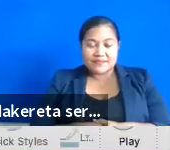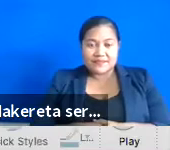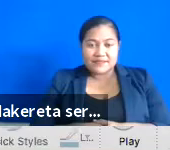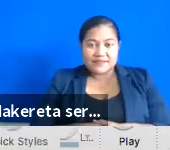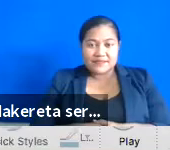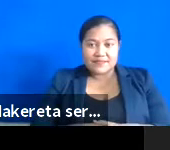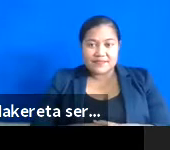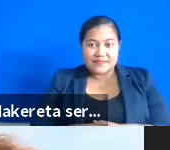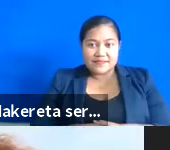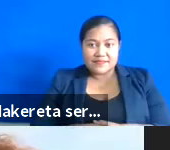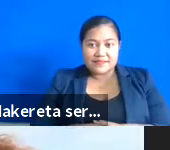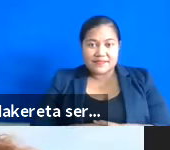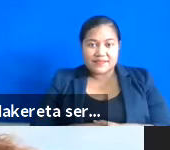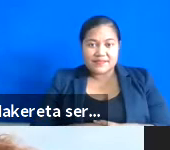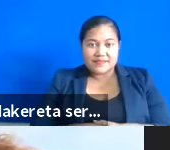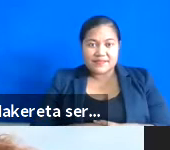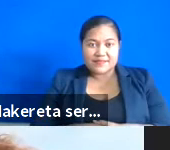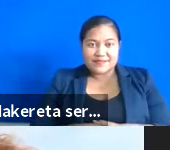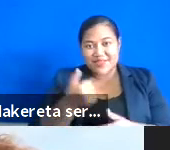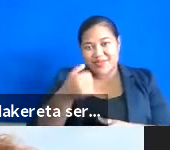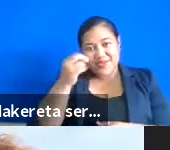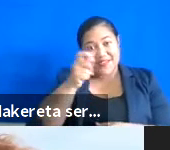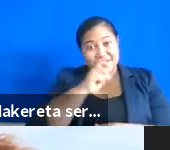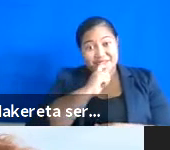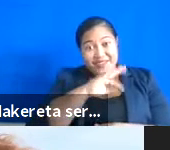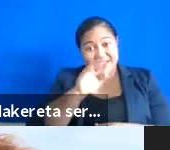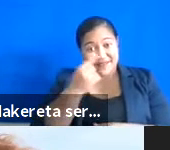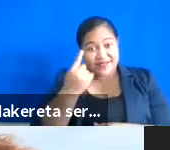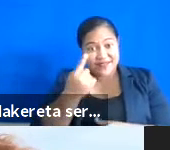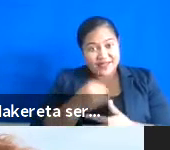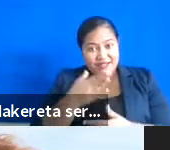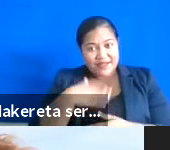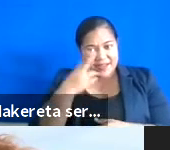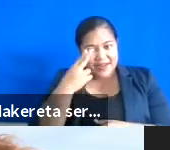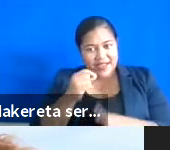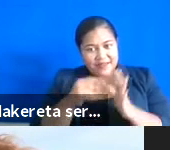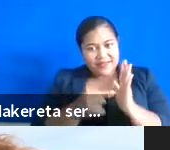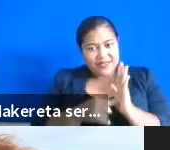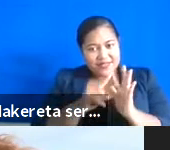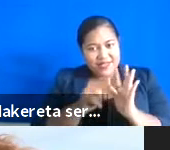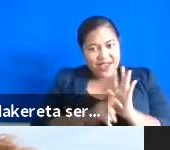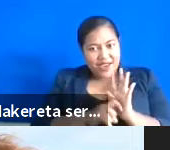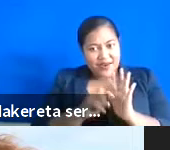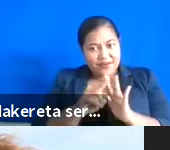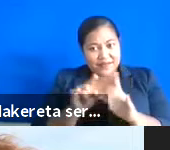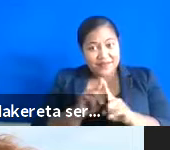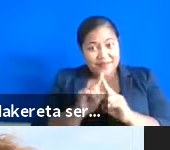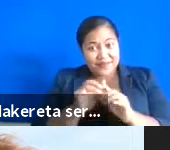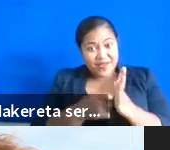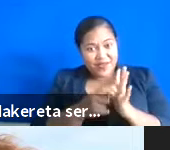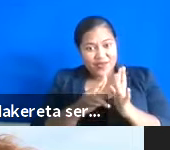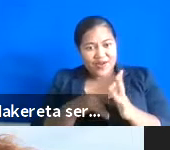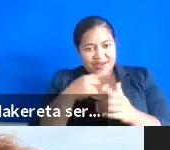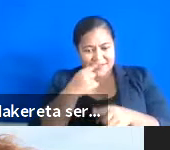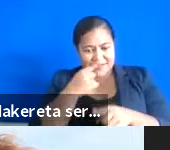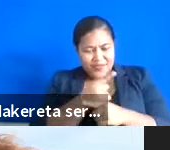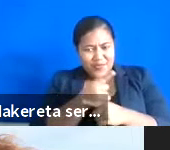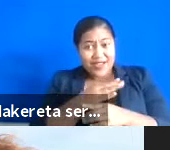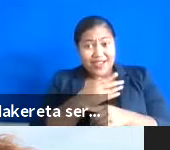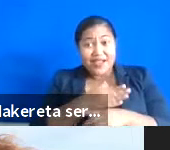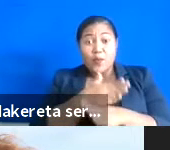okay good afternoon everyone my name is terry tuxen um like ron said i work for the locally managed marine area network